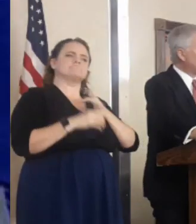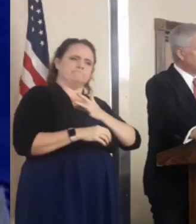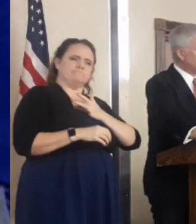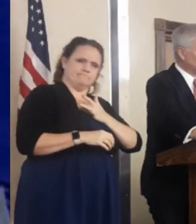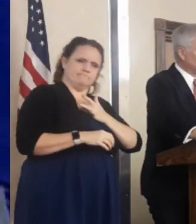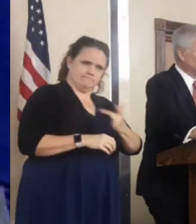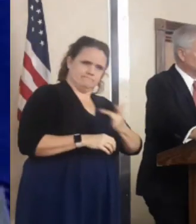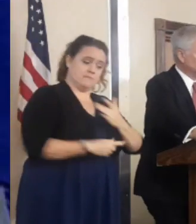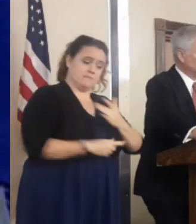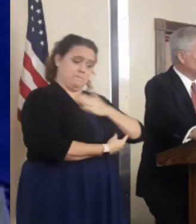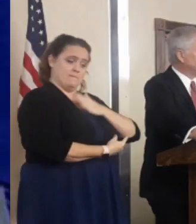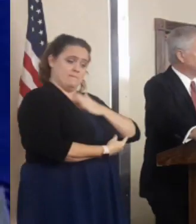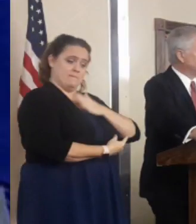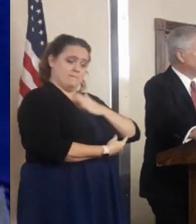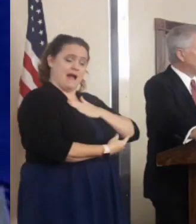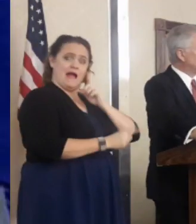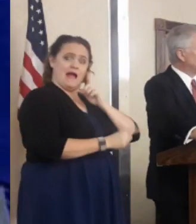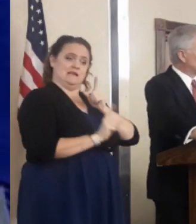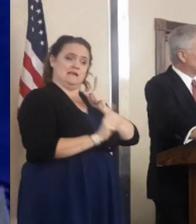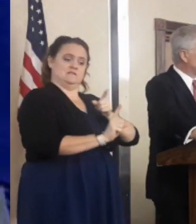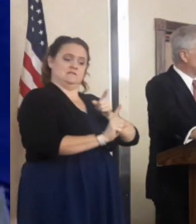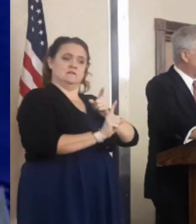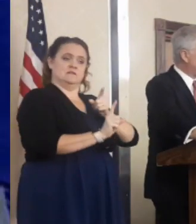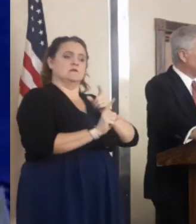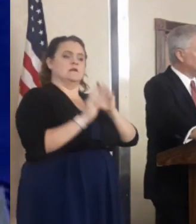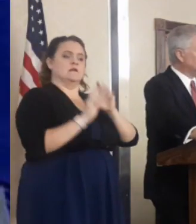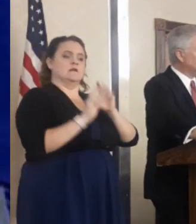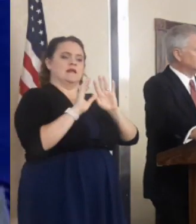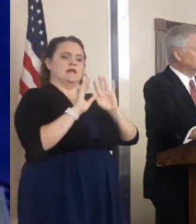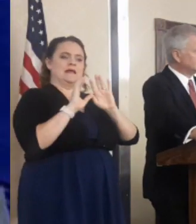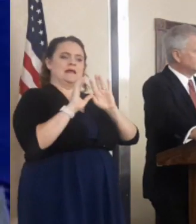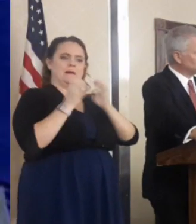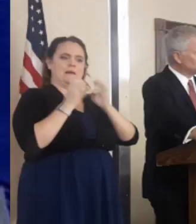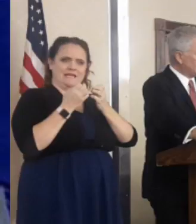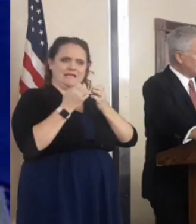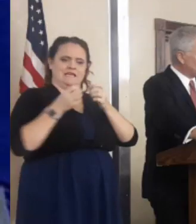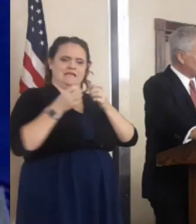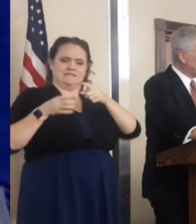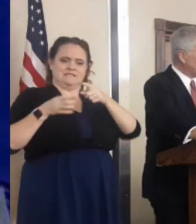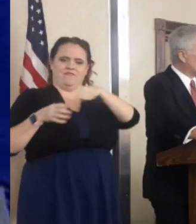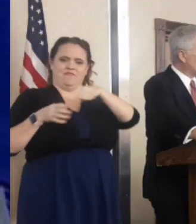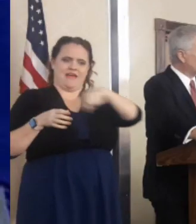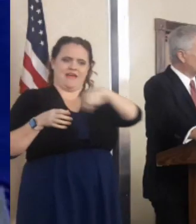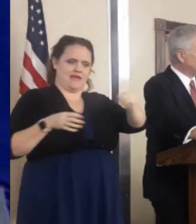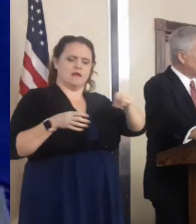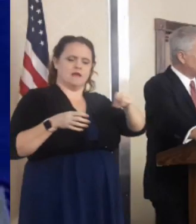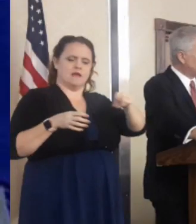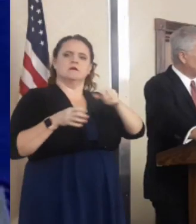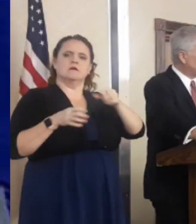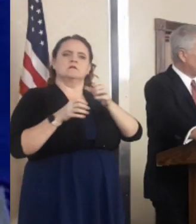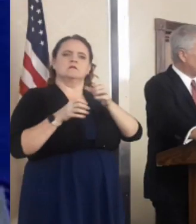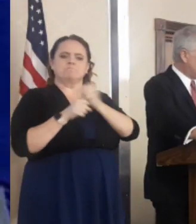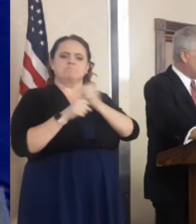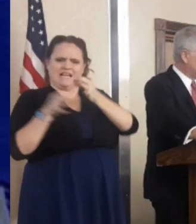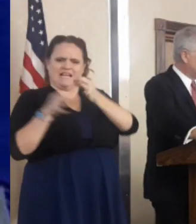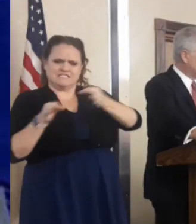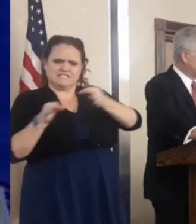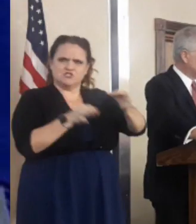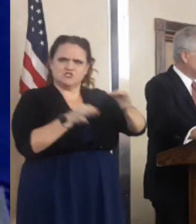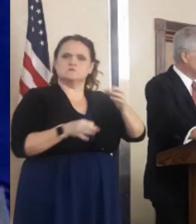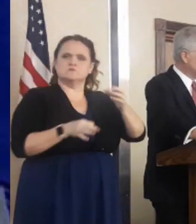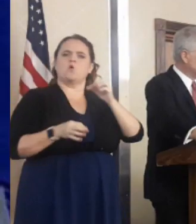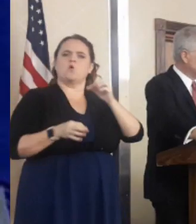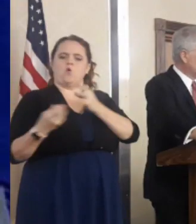intention that committees serve as decision-making bodies or recommendation-making bodies.